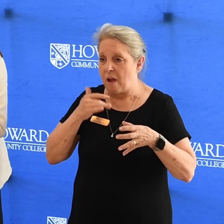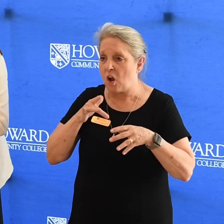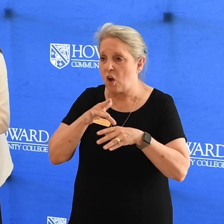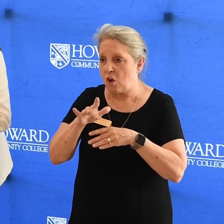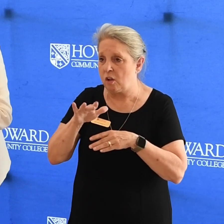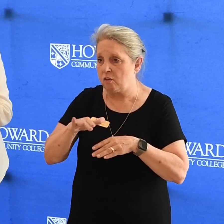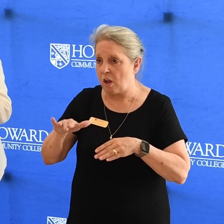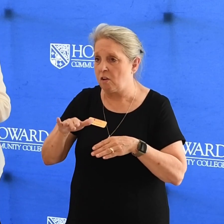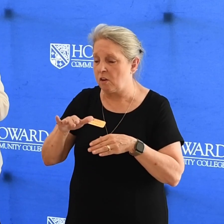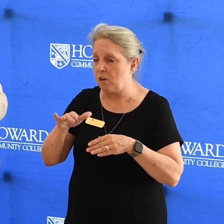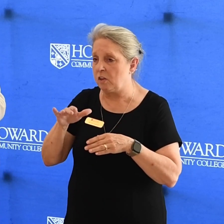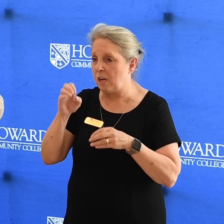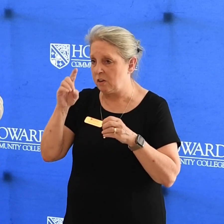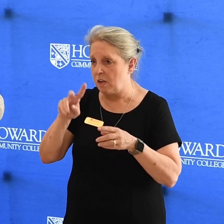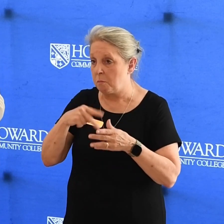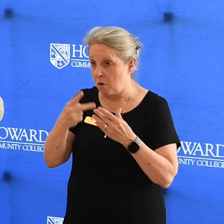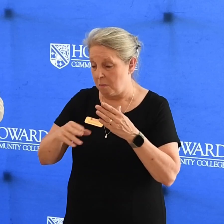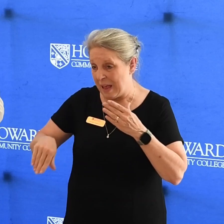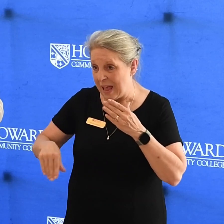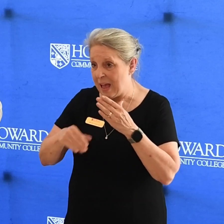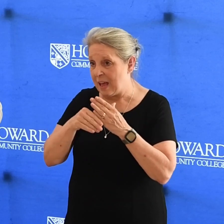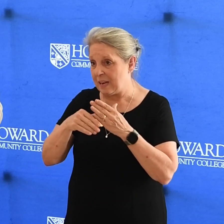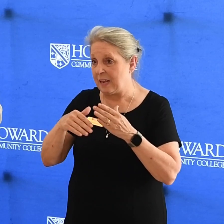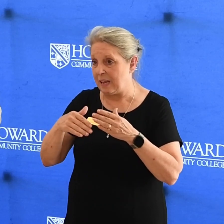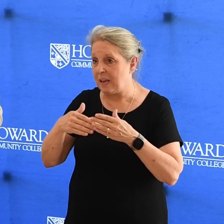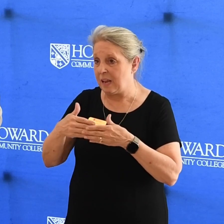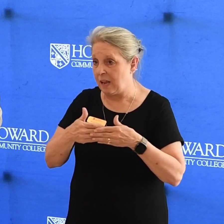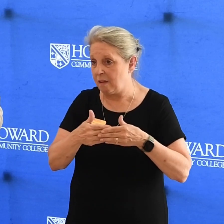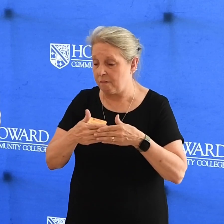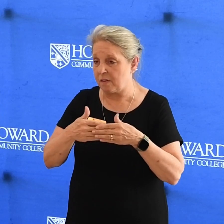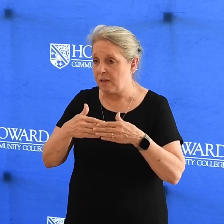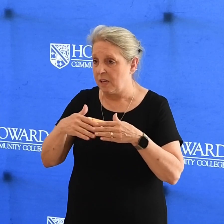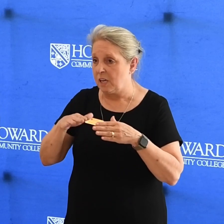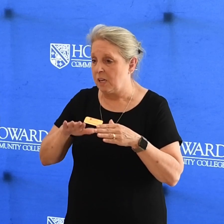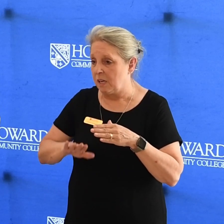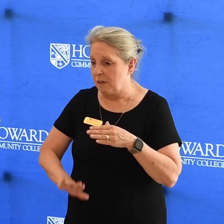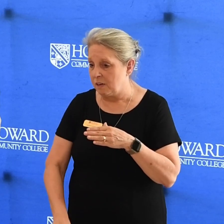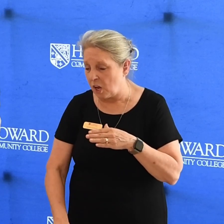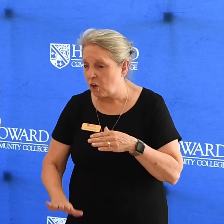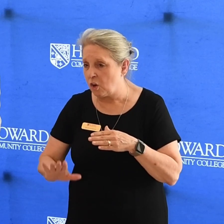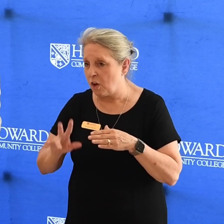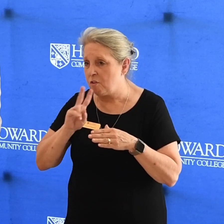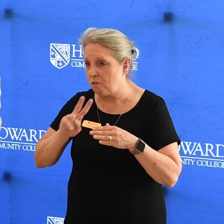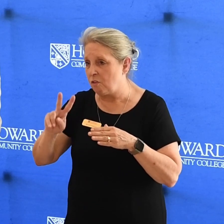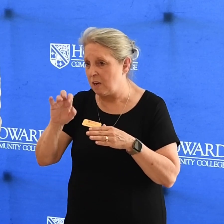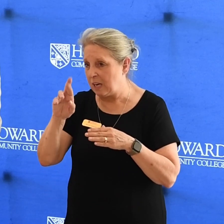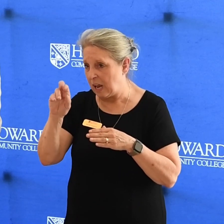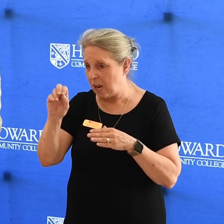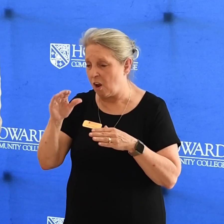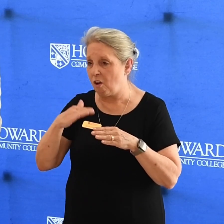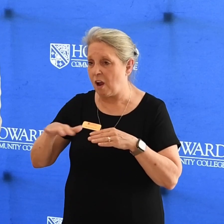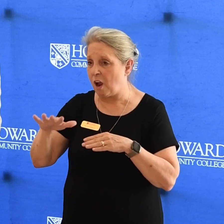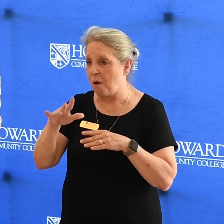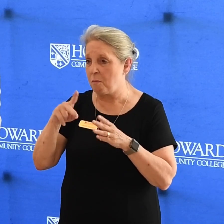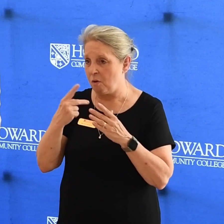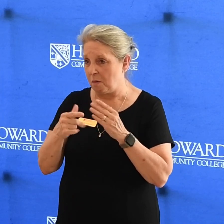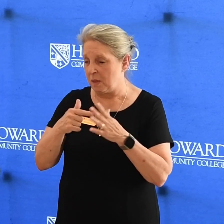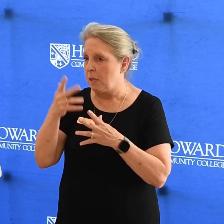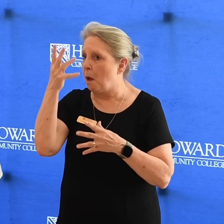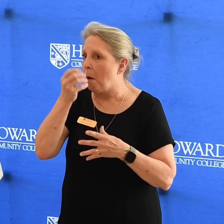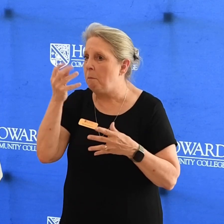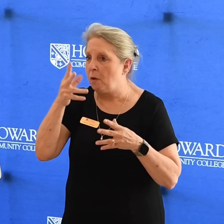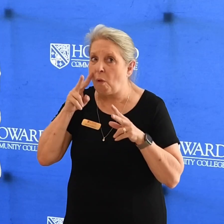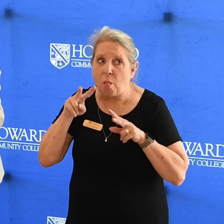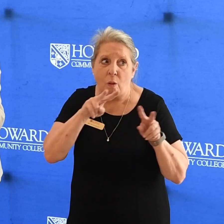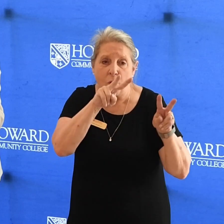childhood education program. By adding infant, toddler, and 2-year-old care across our programs and at this beautiful, take